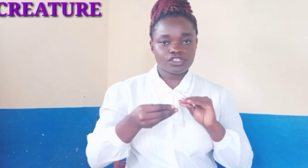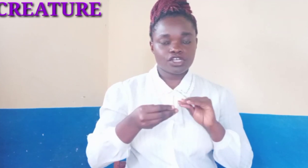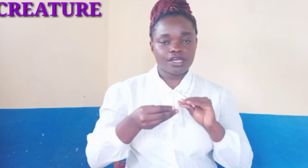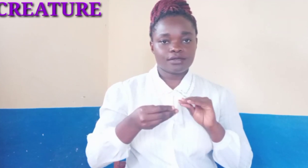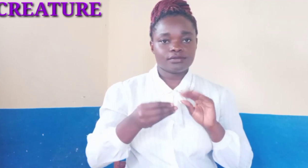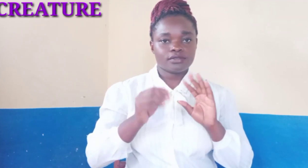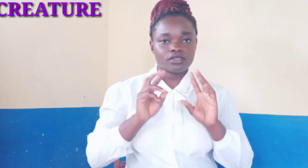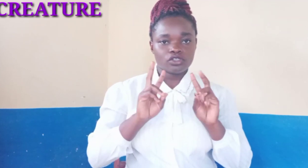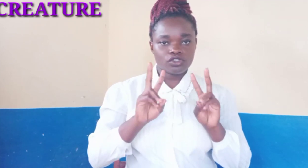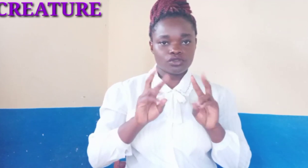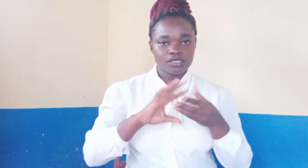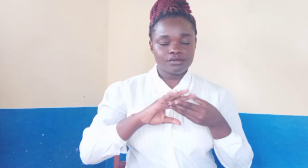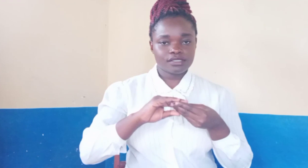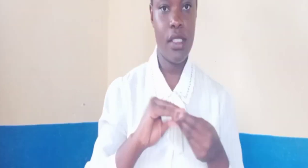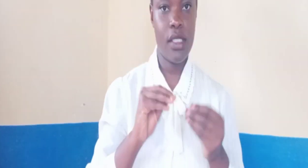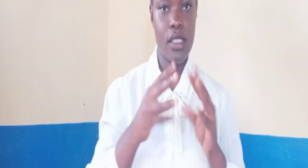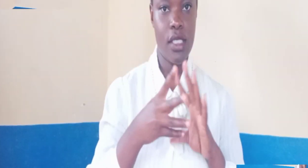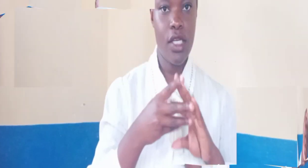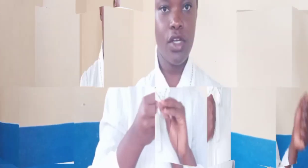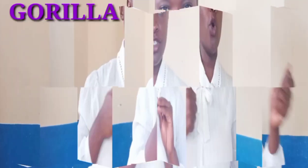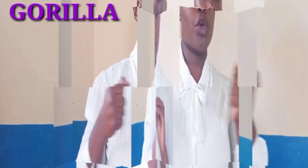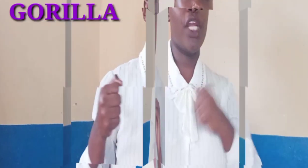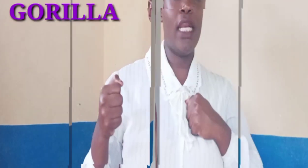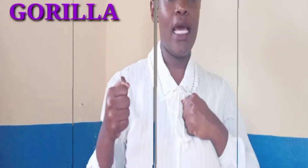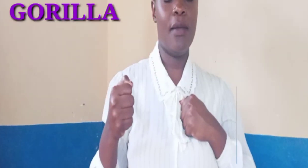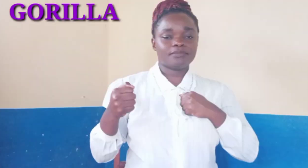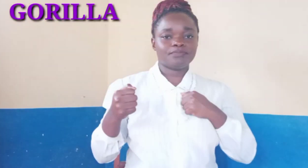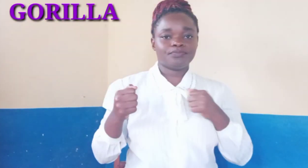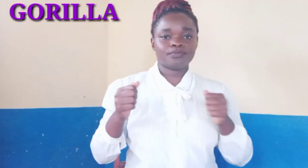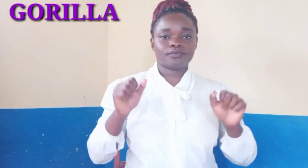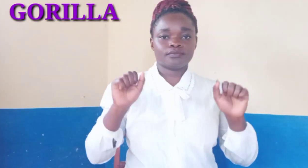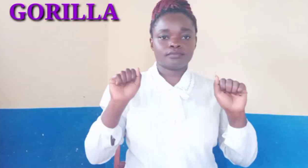Creature. Two times. Gorilla.